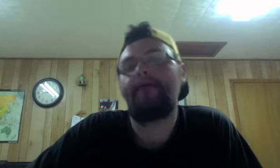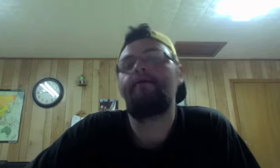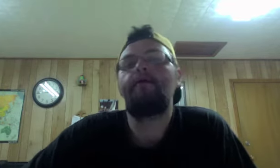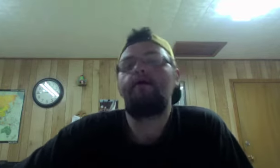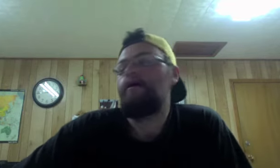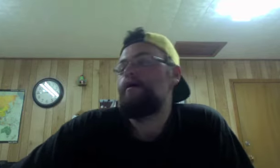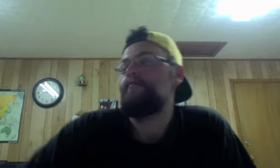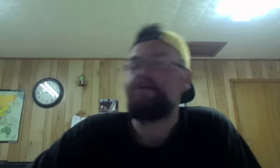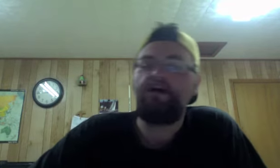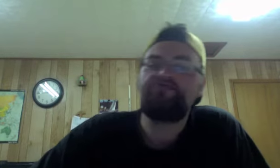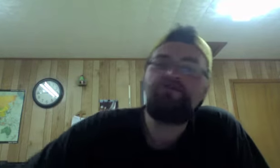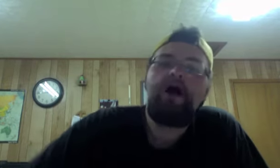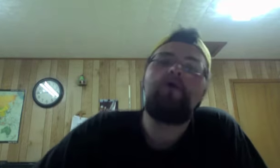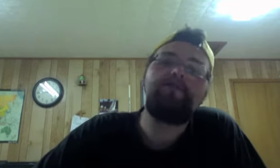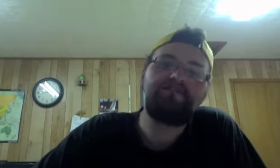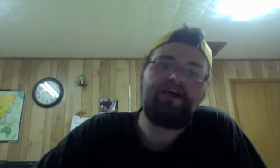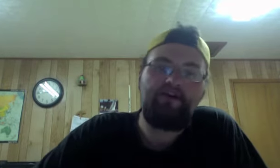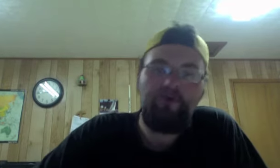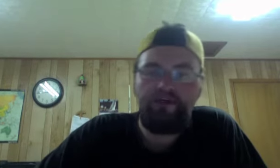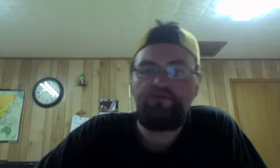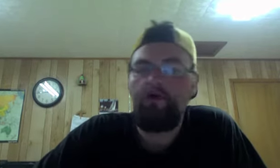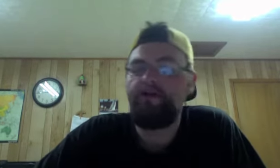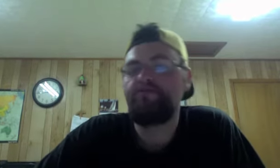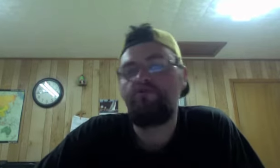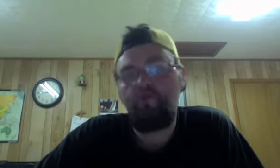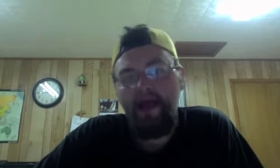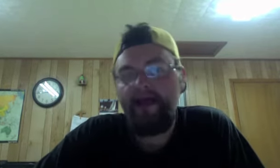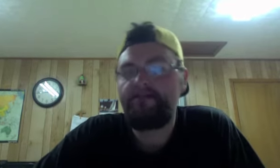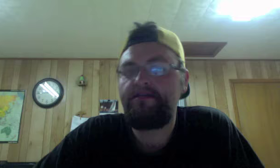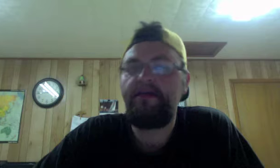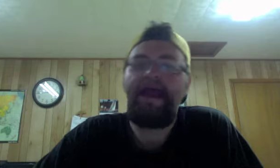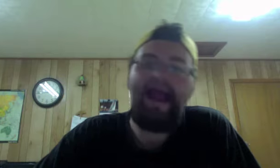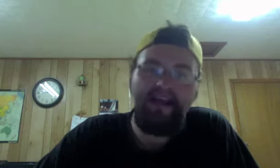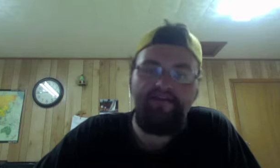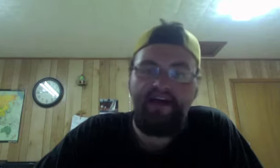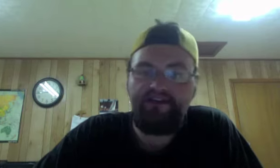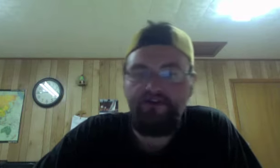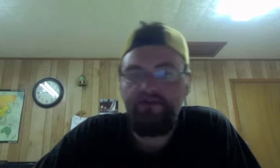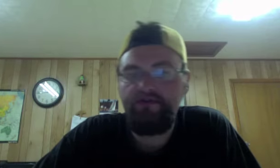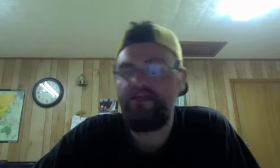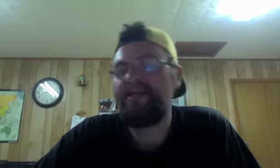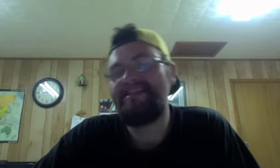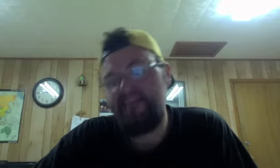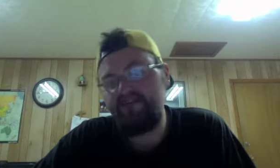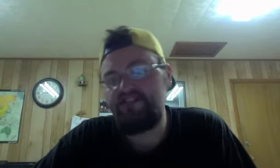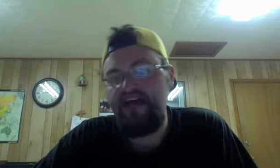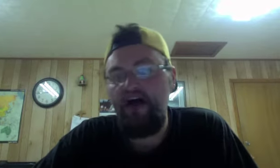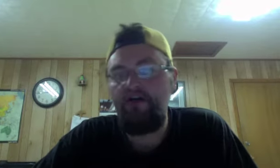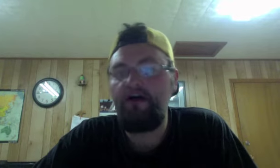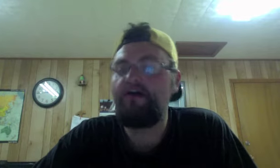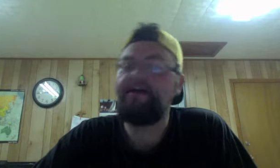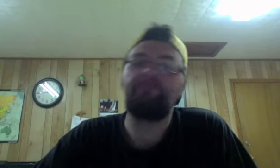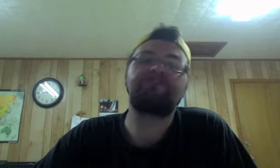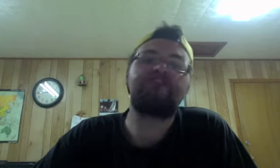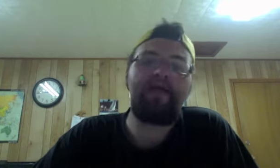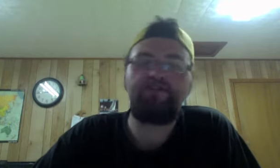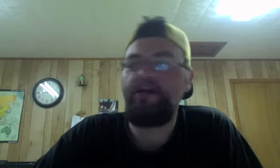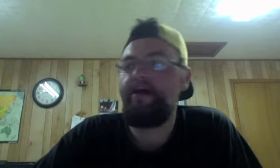because when you got weapons like Chris Williams, Grant, Andy Fantuz, Dave Stala, you know Sam Shaguer